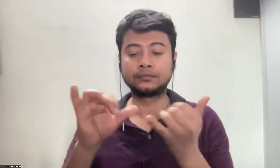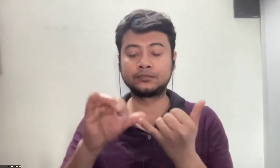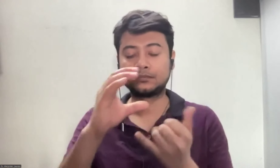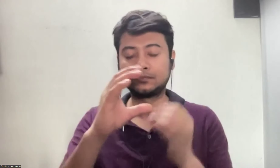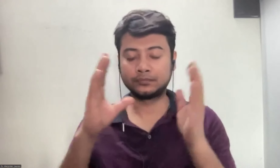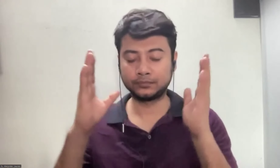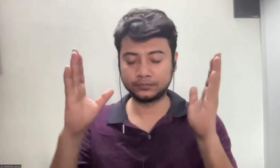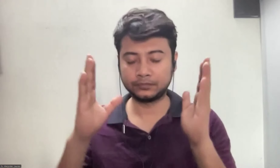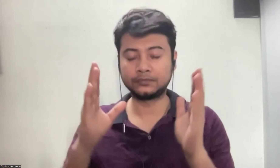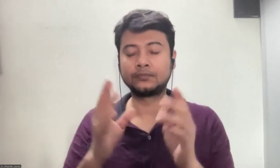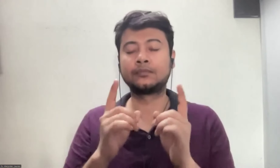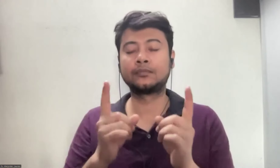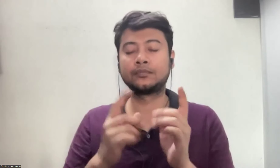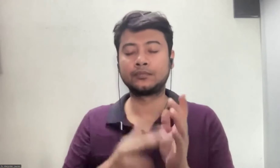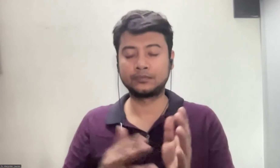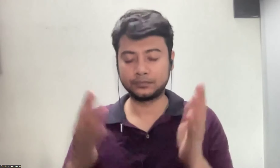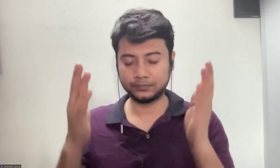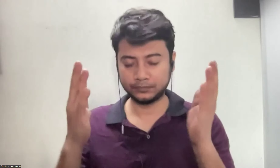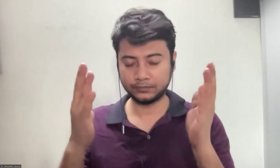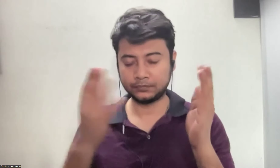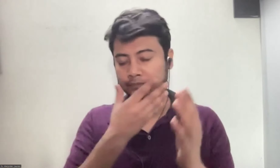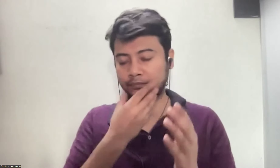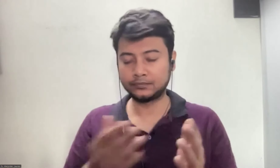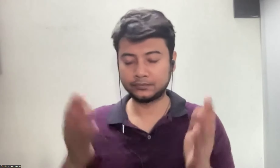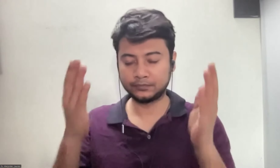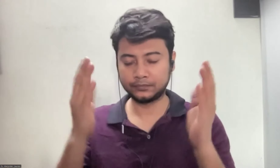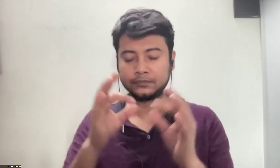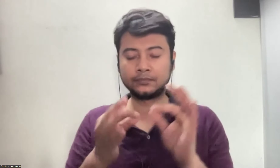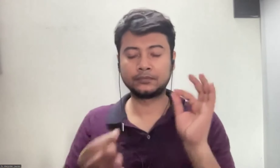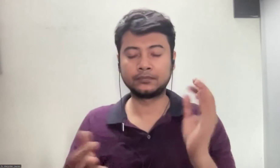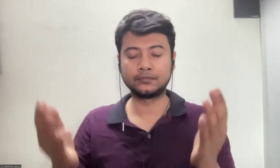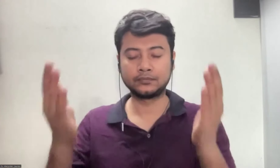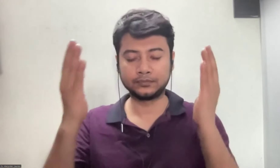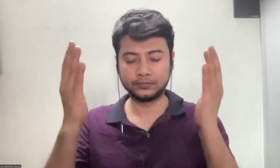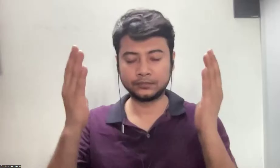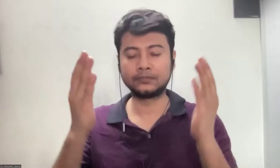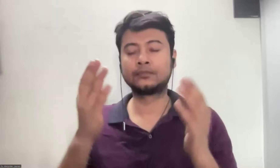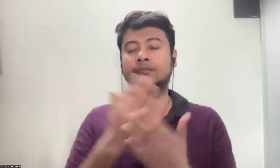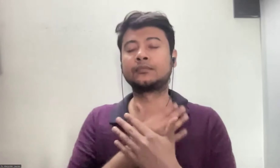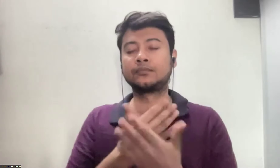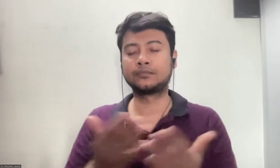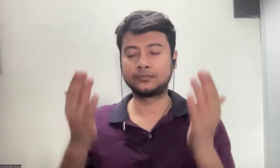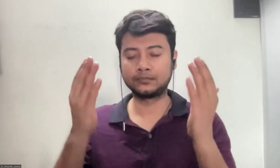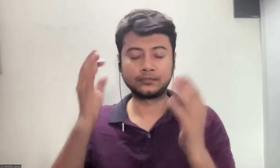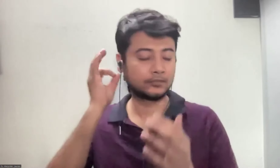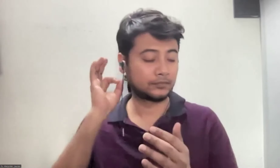Nityananda Shri Advaita Gadadhara Shiva Sadi Gauri Bhakta Vrinda.